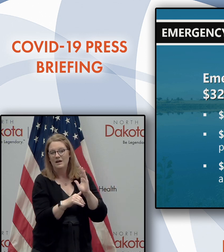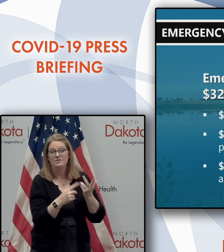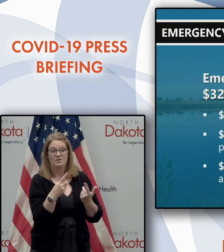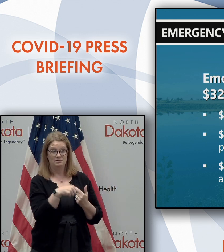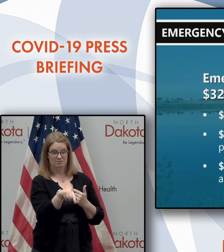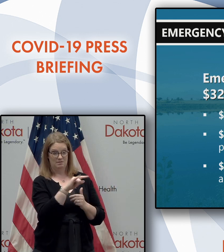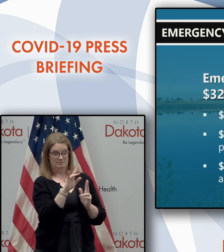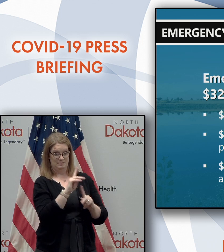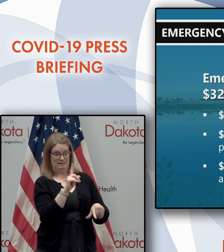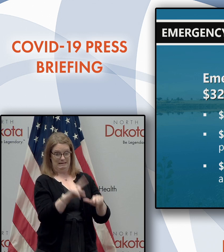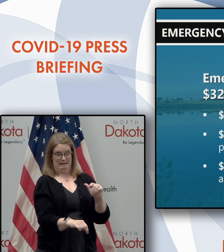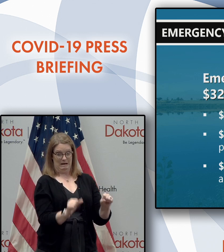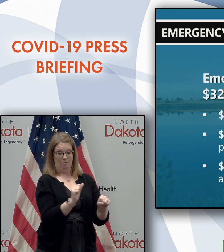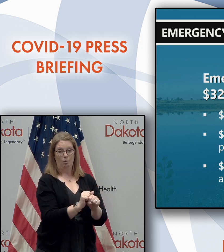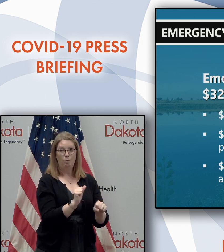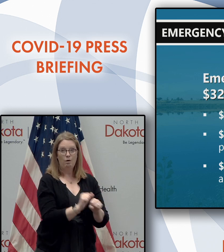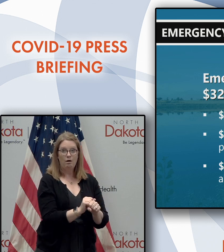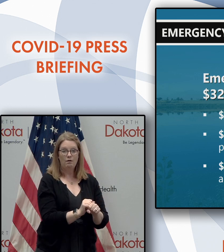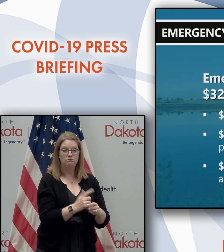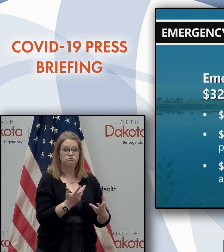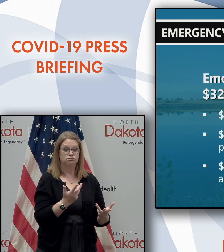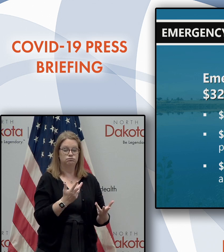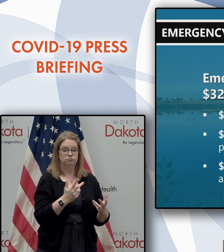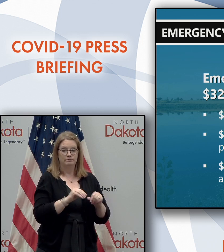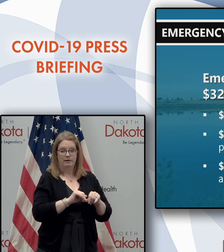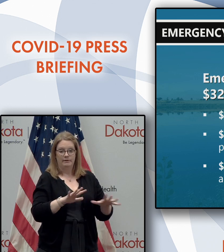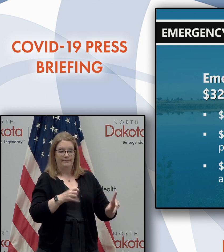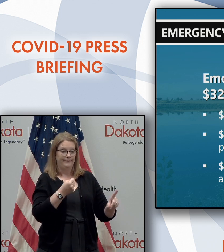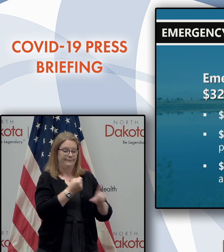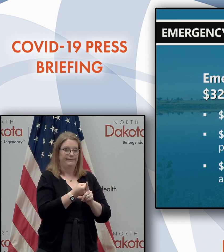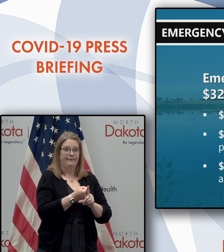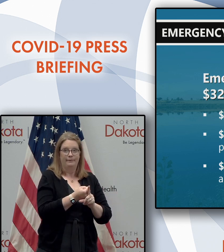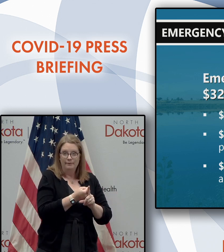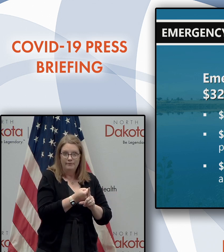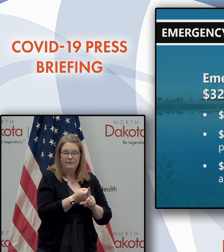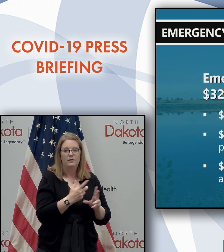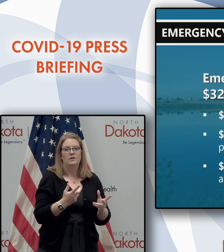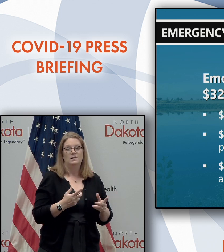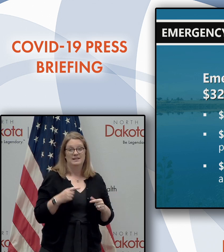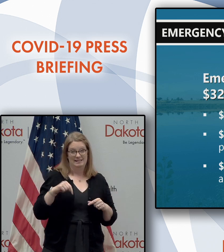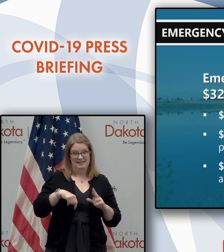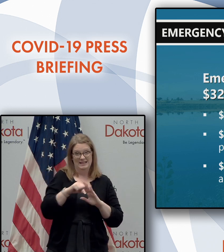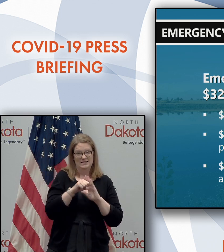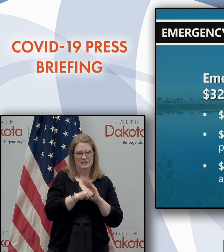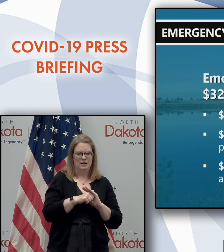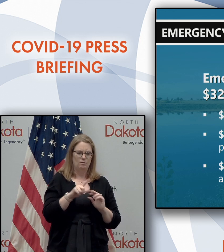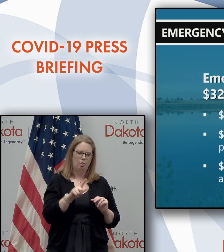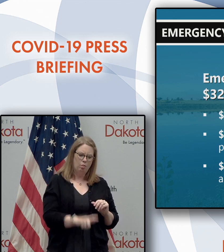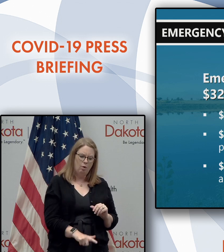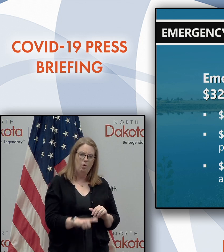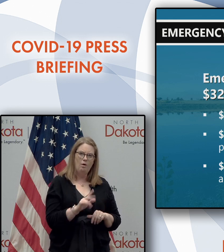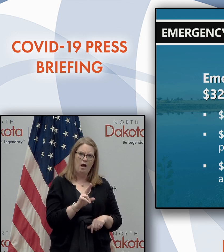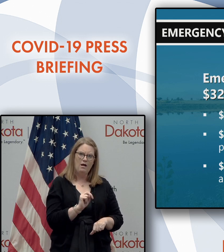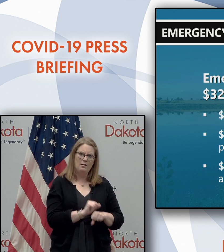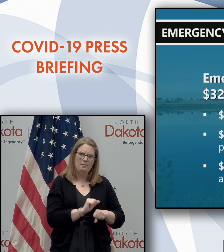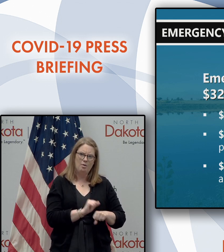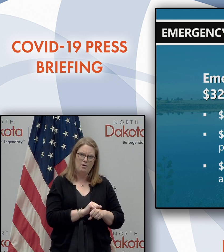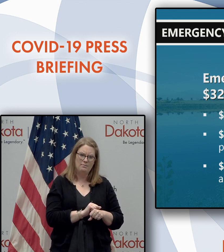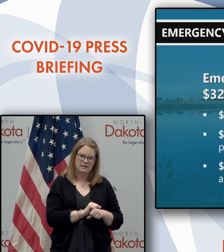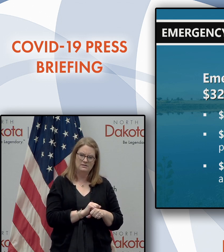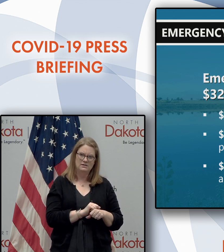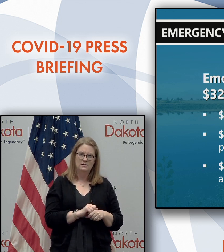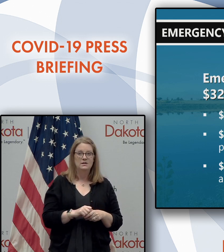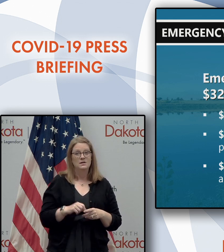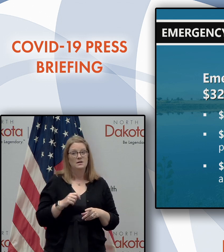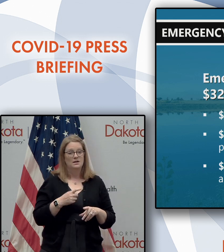were displaced by the pandemic. We were one of the states that had the lowest unemployment in the nation. Pre-pandemic, we're still one of